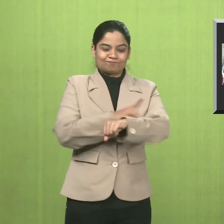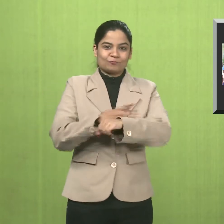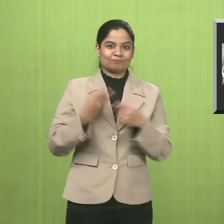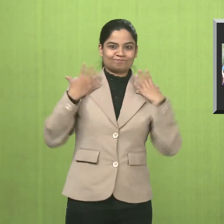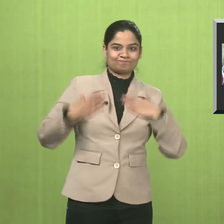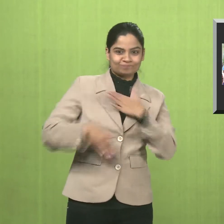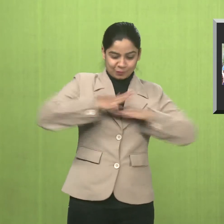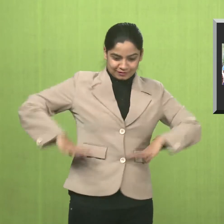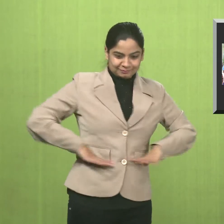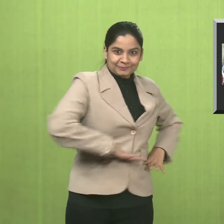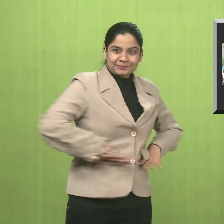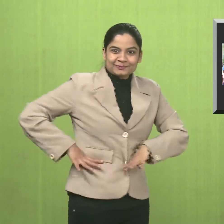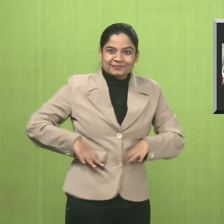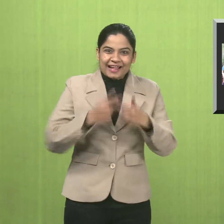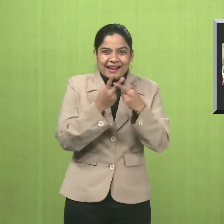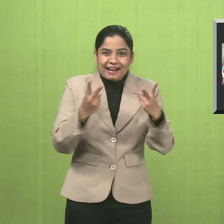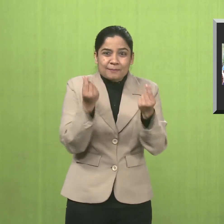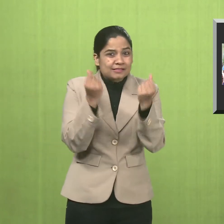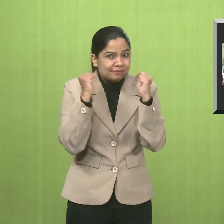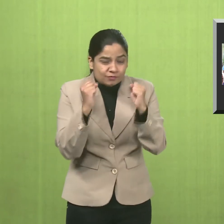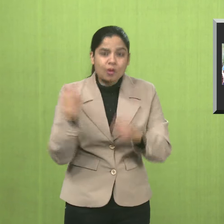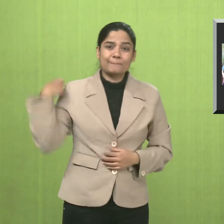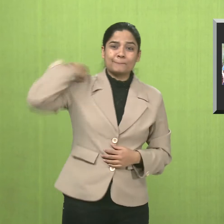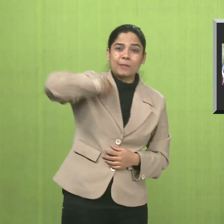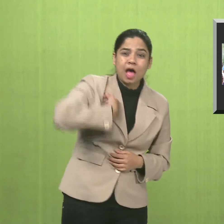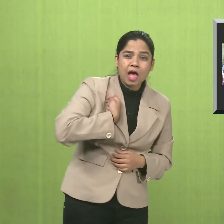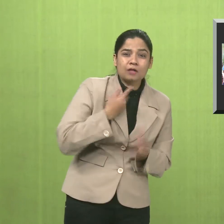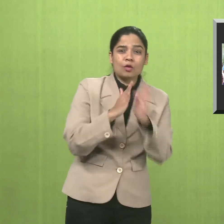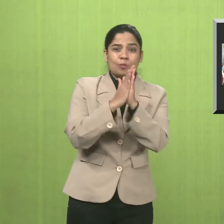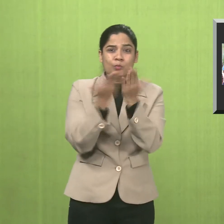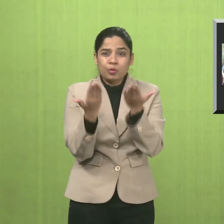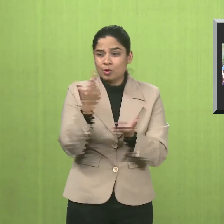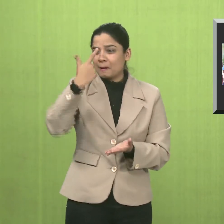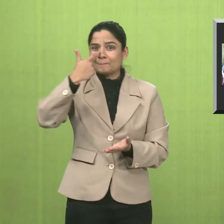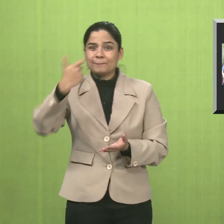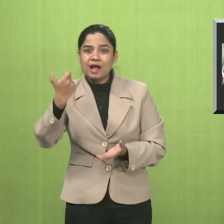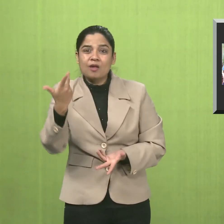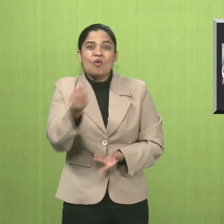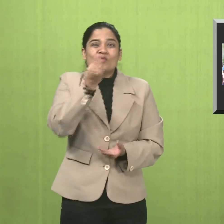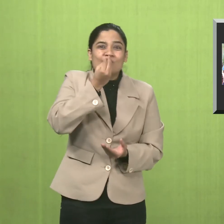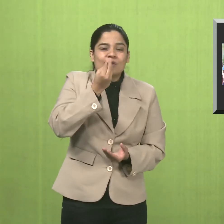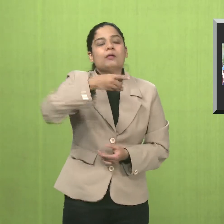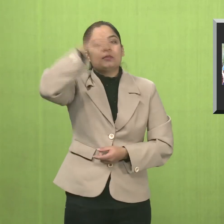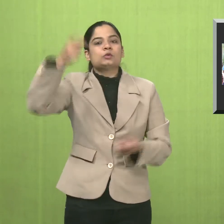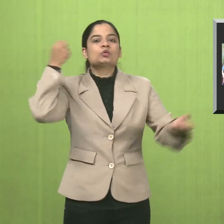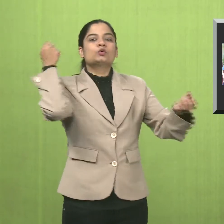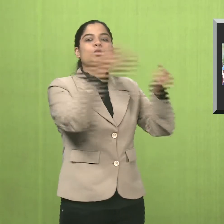have, clean clothes, etc., or who can't afford a good bag, stationery, food,